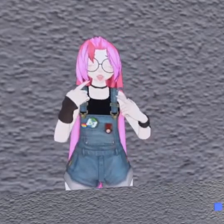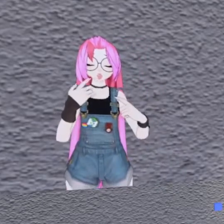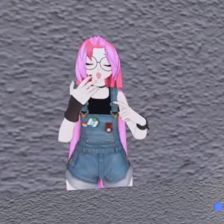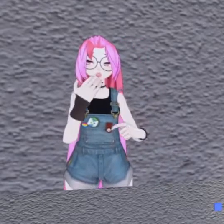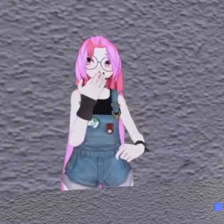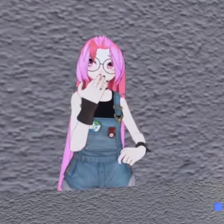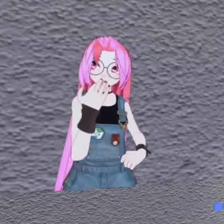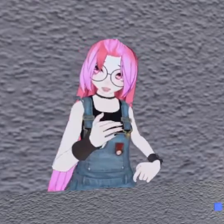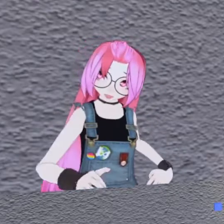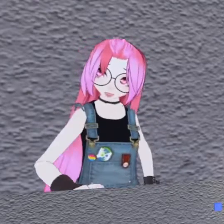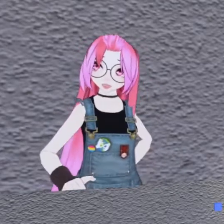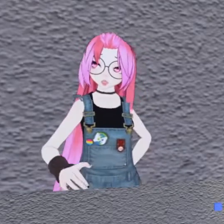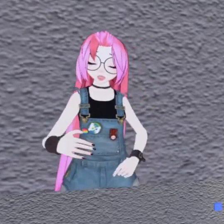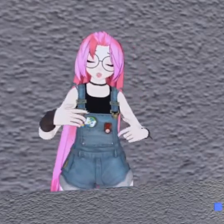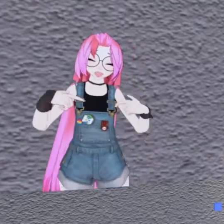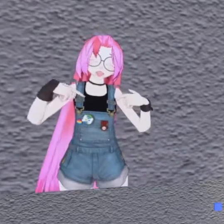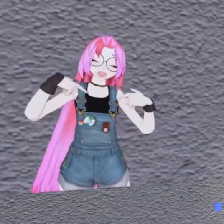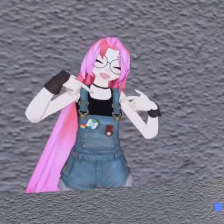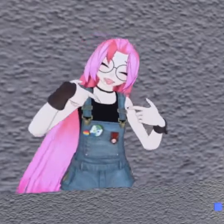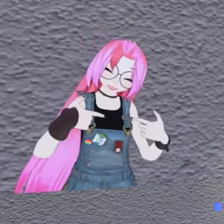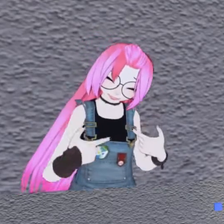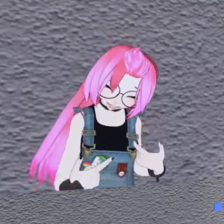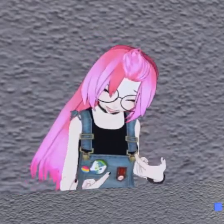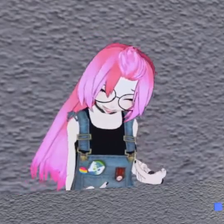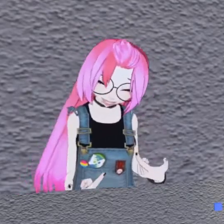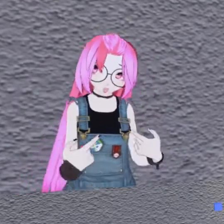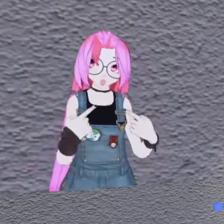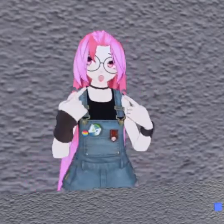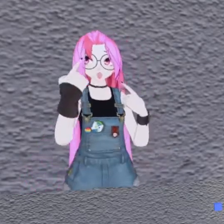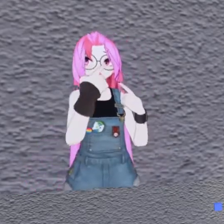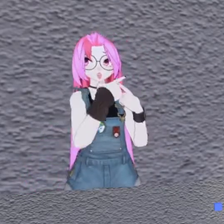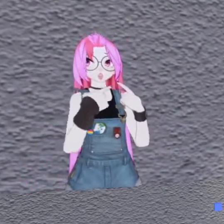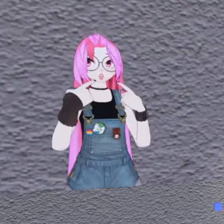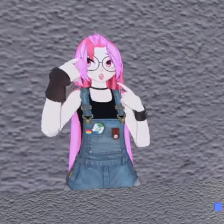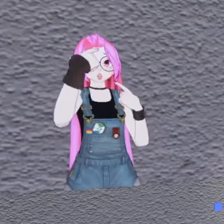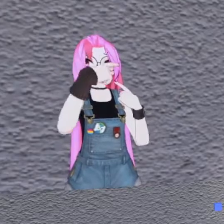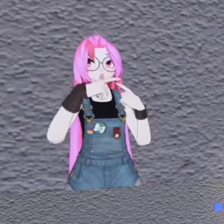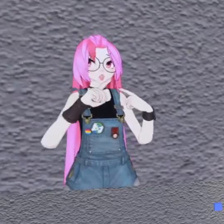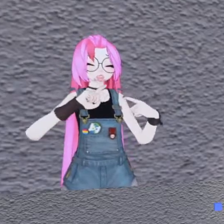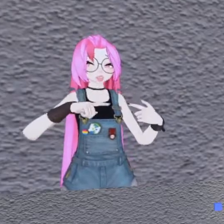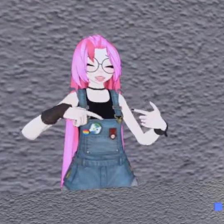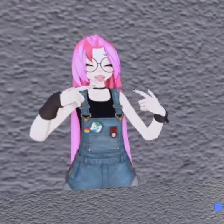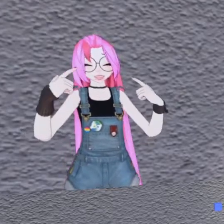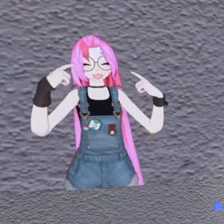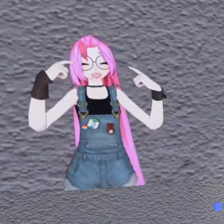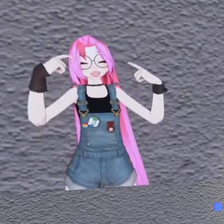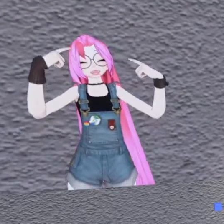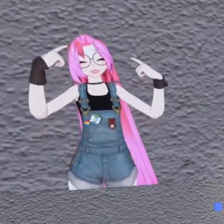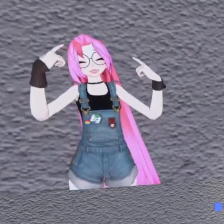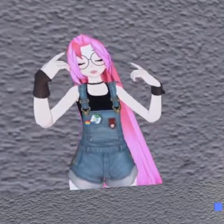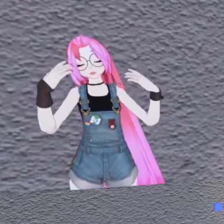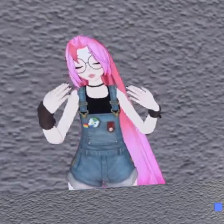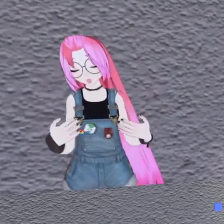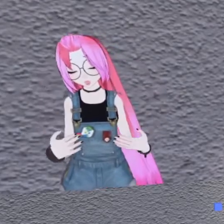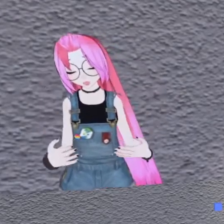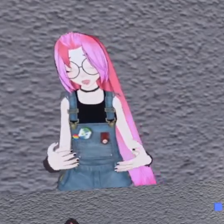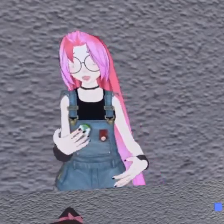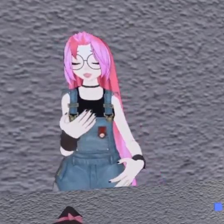With like hot, you're going to be like leaning into it, and like your facial expressions in real life, you're going to be like, oh, like if it's